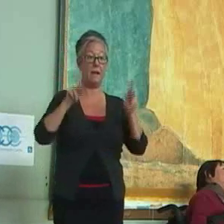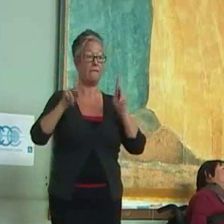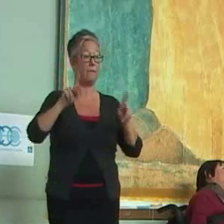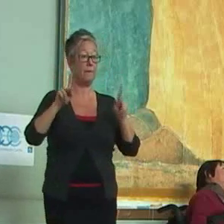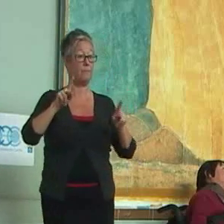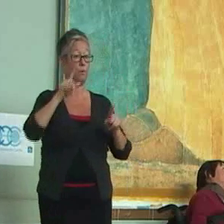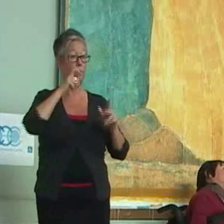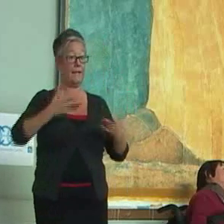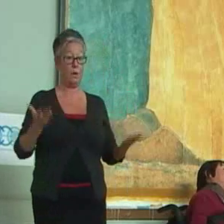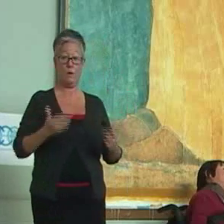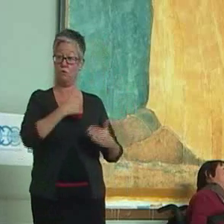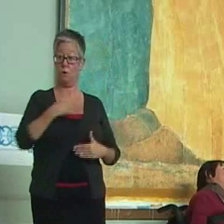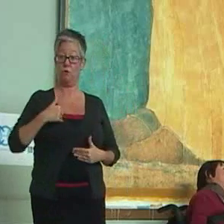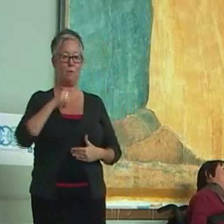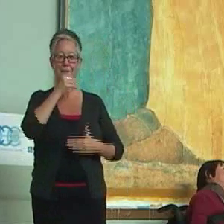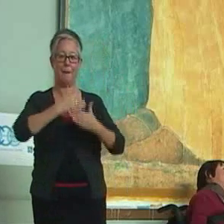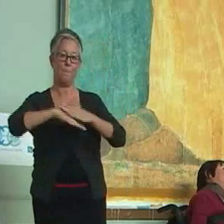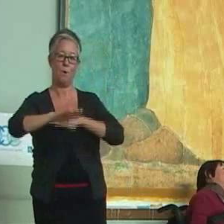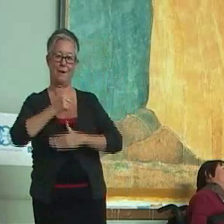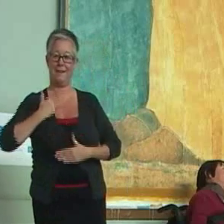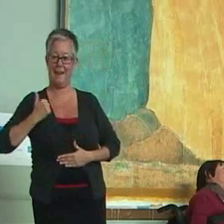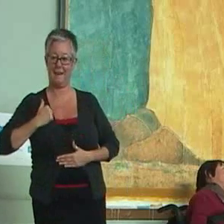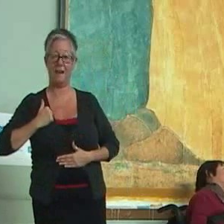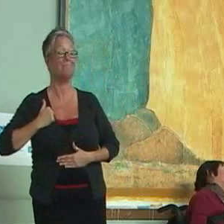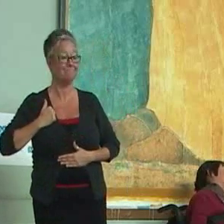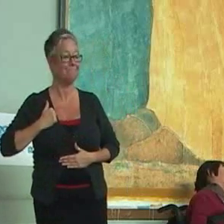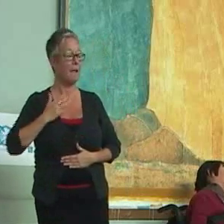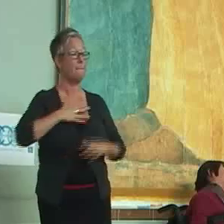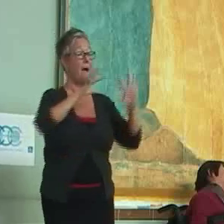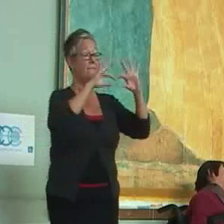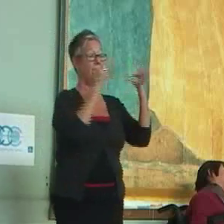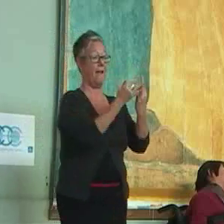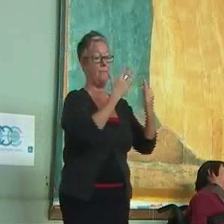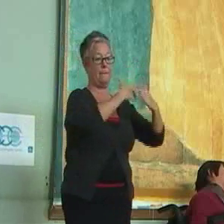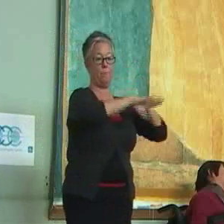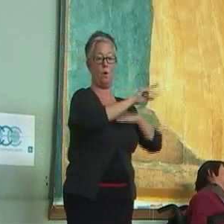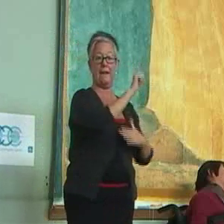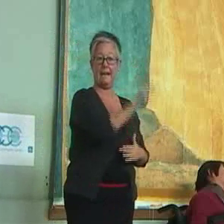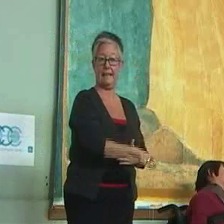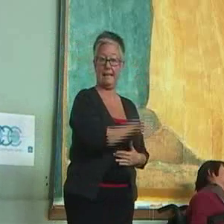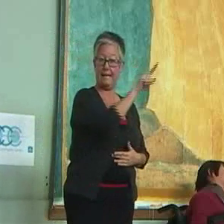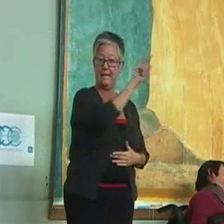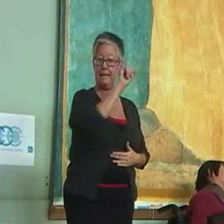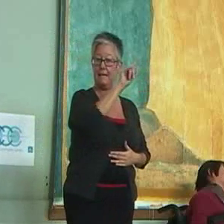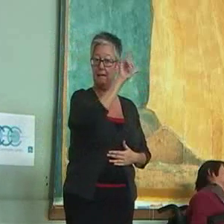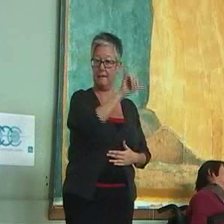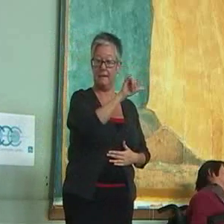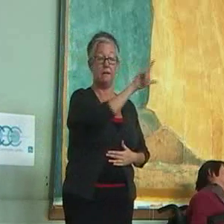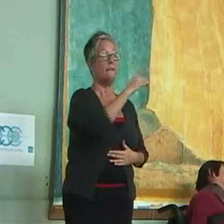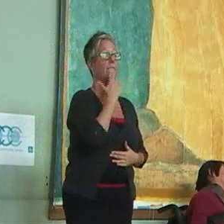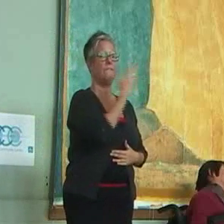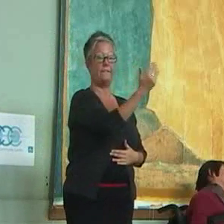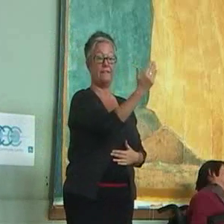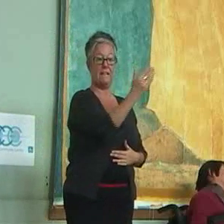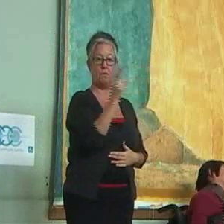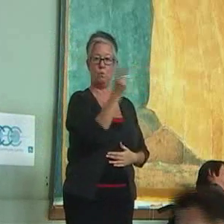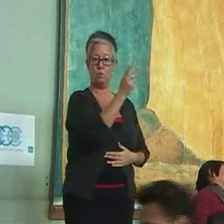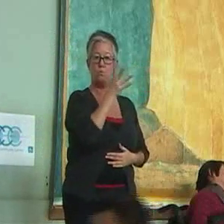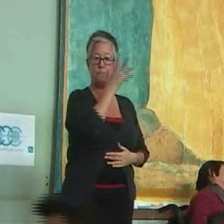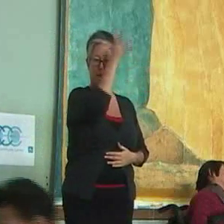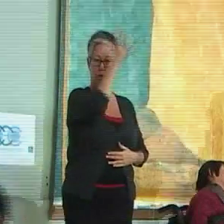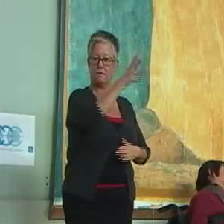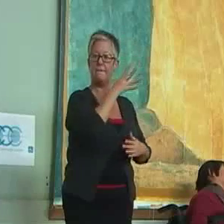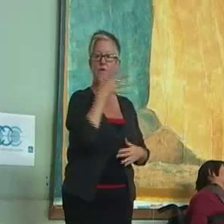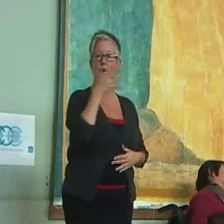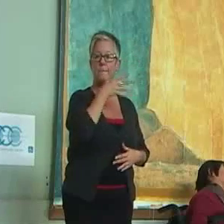in Canada. My family was born in Italy, and at the age of 13, my parents were poor farmers, took